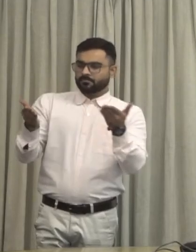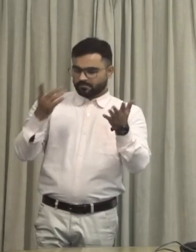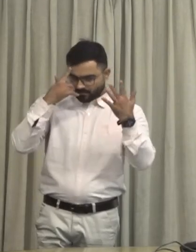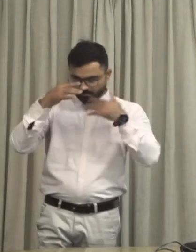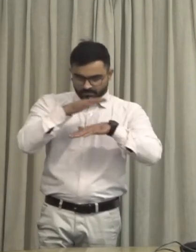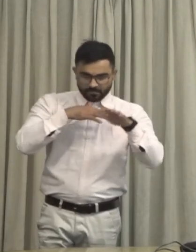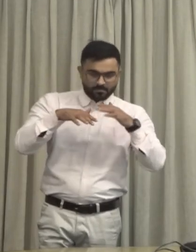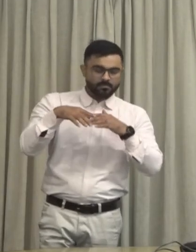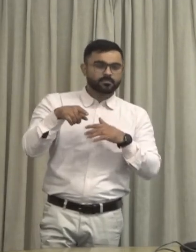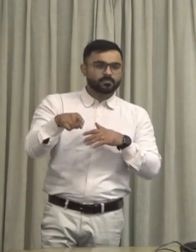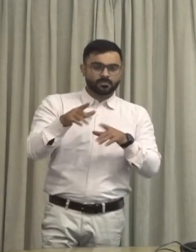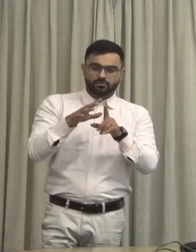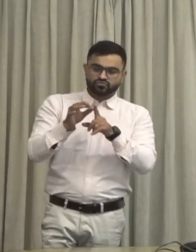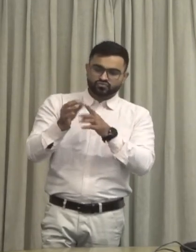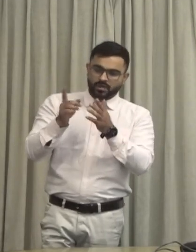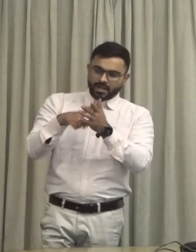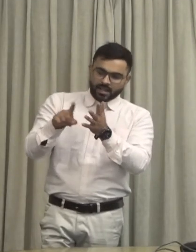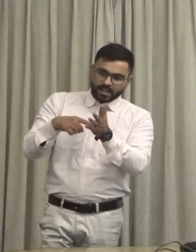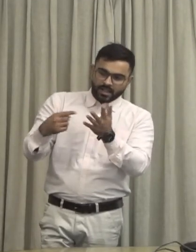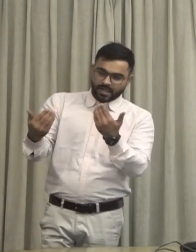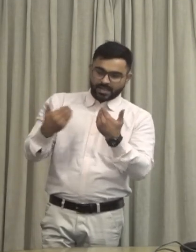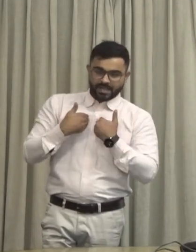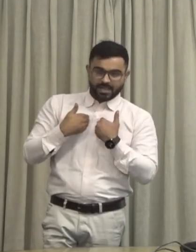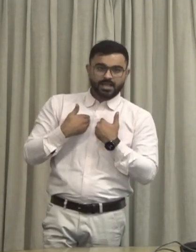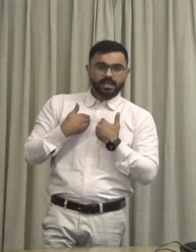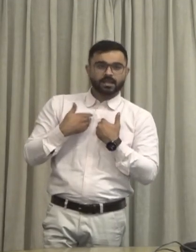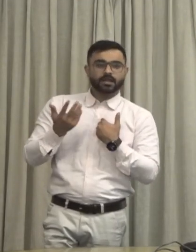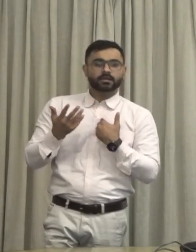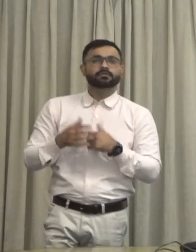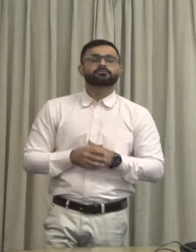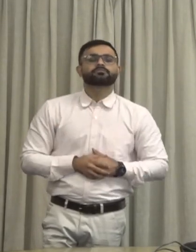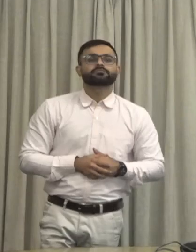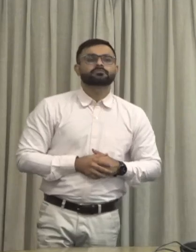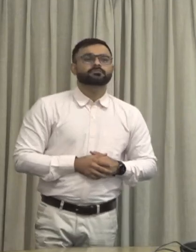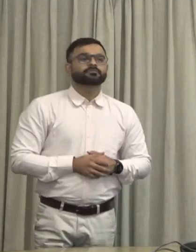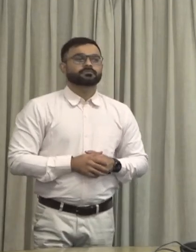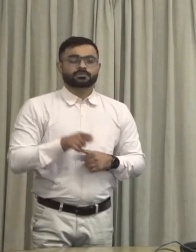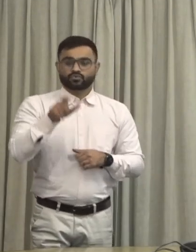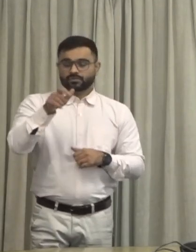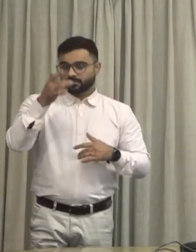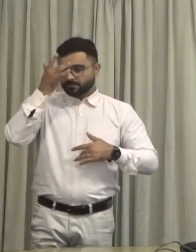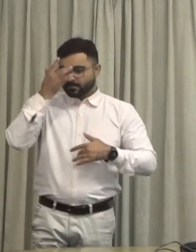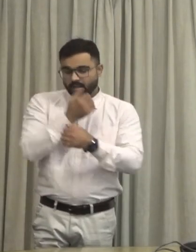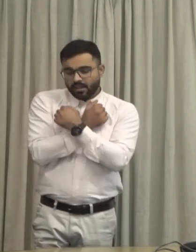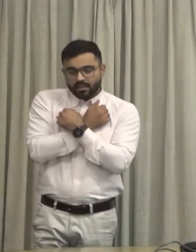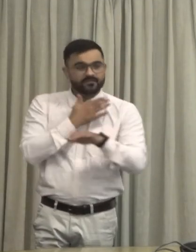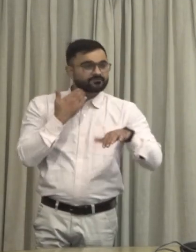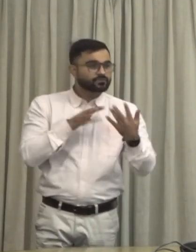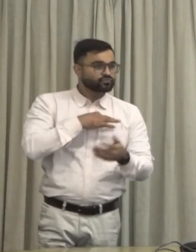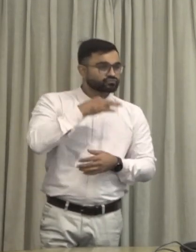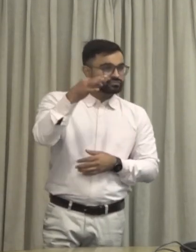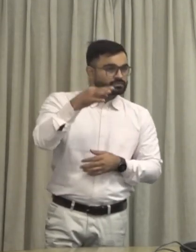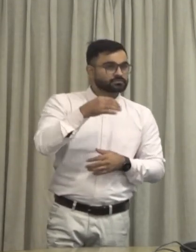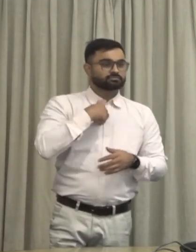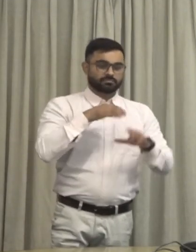planning to do anything wrong against us because his patient, his loved one has died. Because we